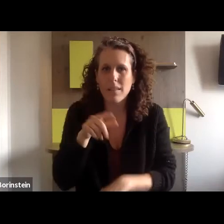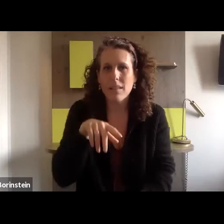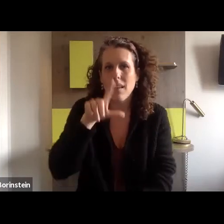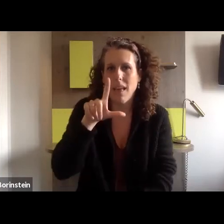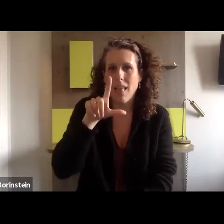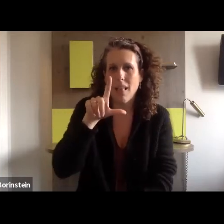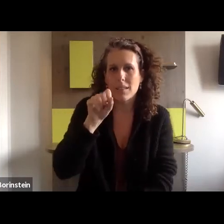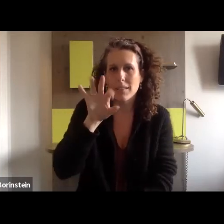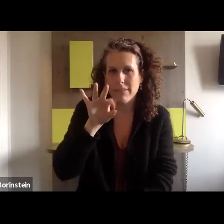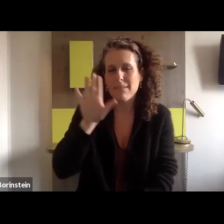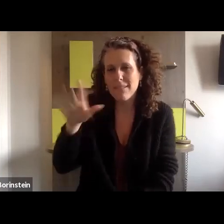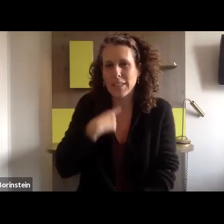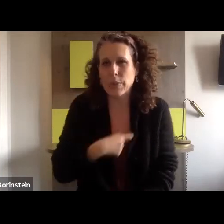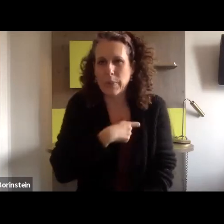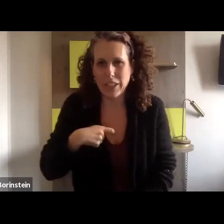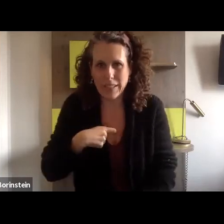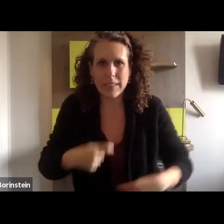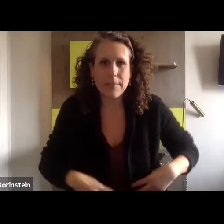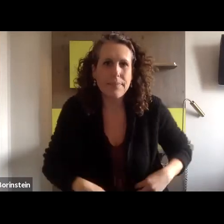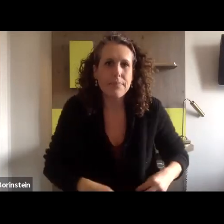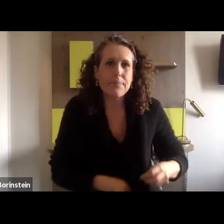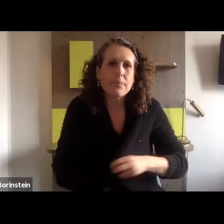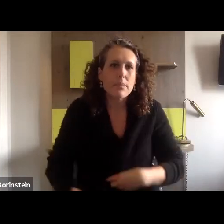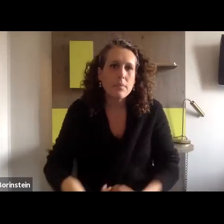sign language, and